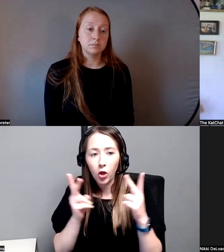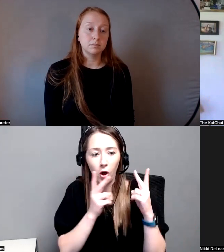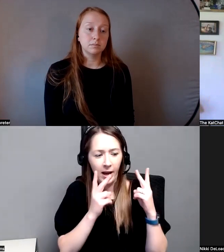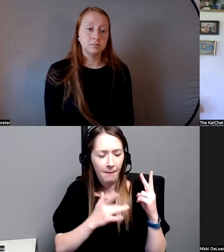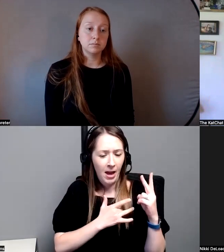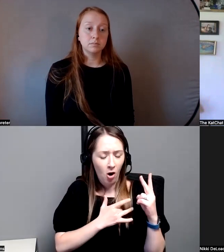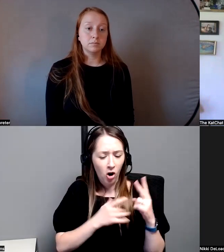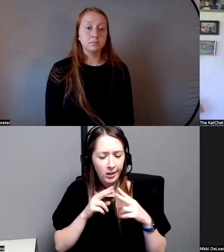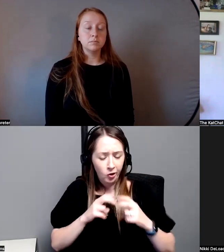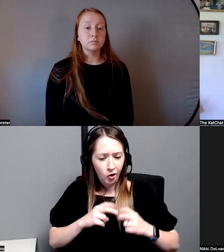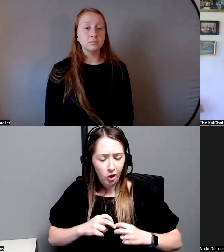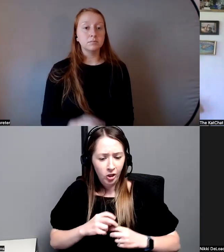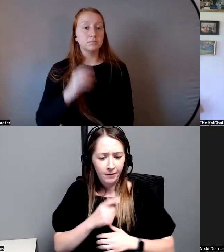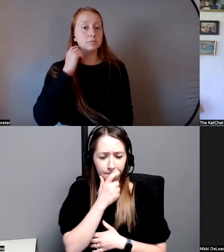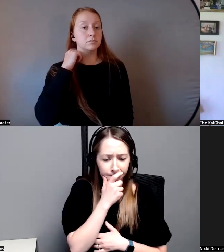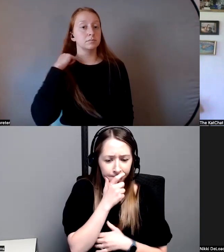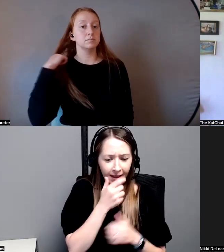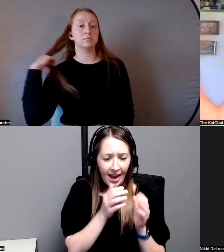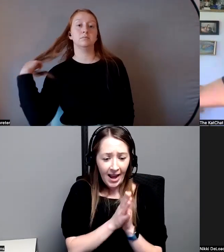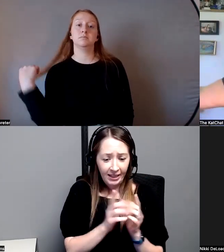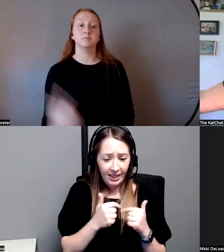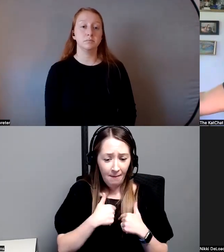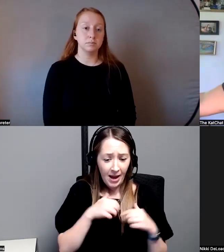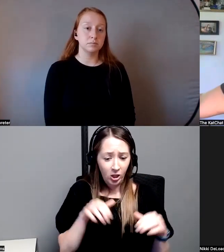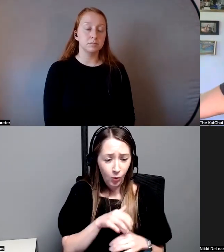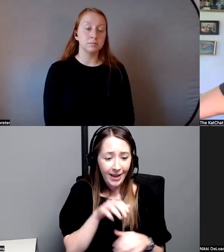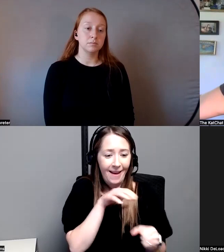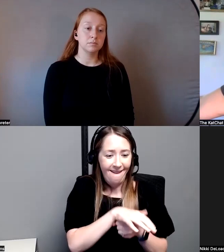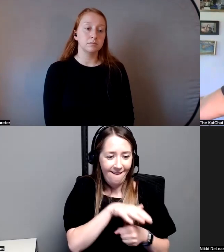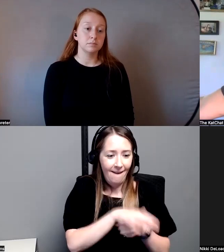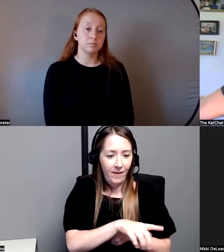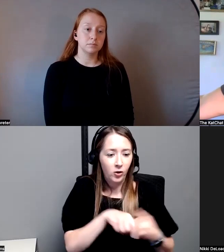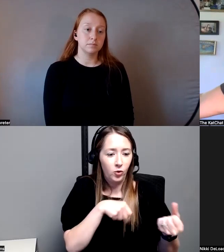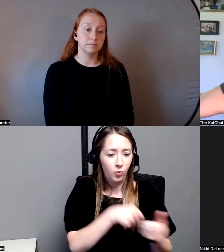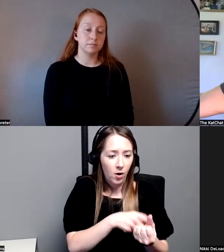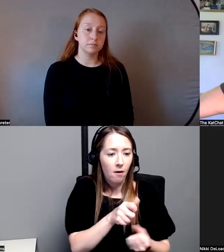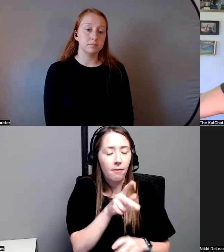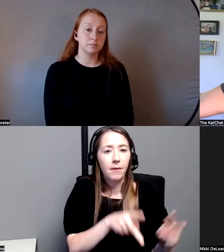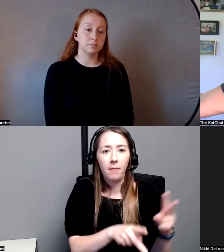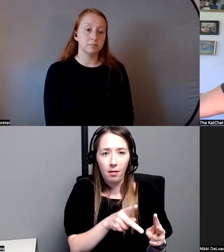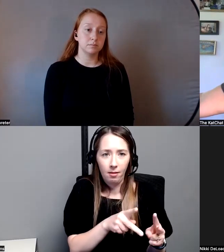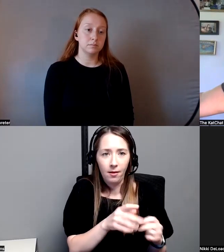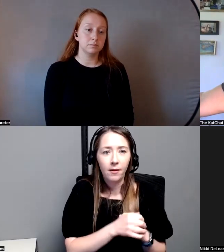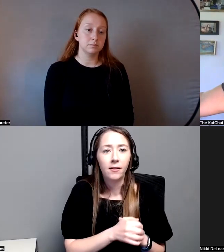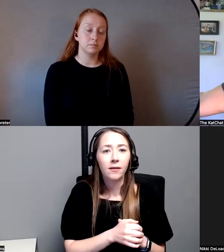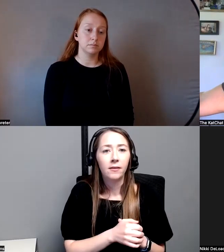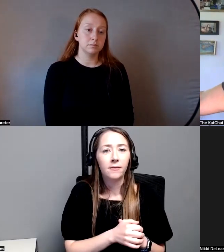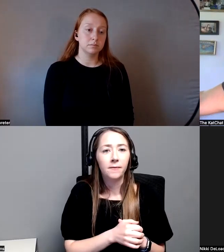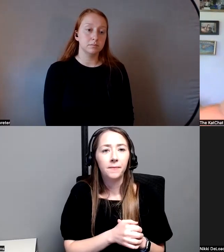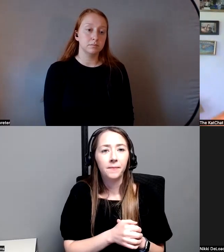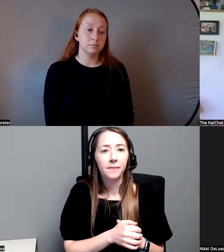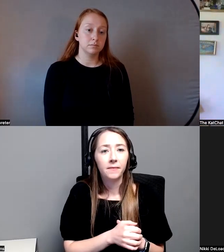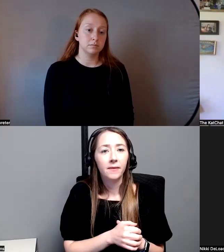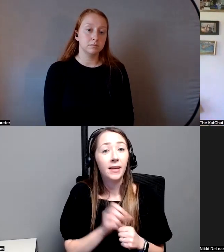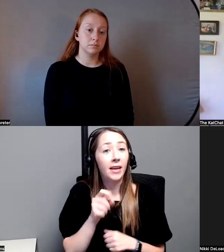our own selves and ask ourselves, are we doing enough? Are we doing enough? And, if